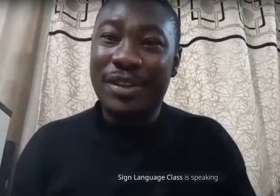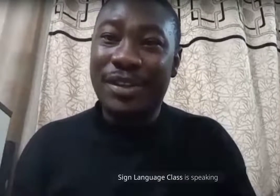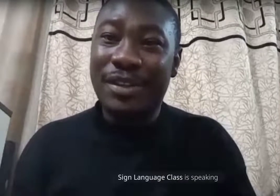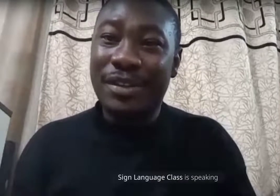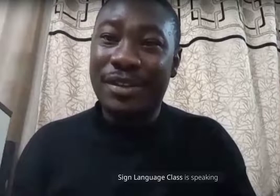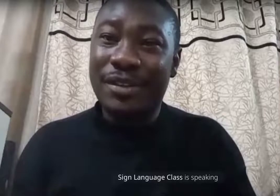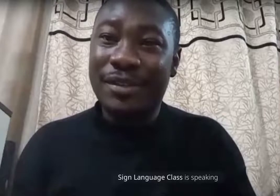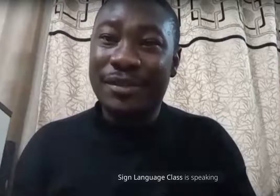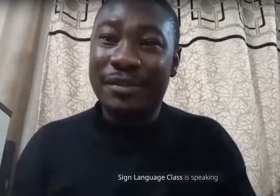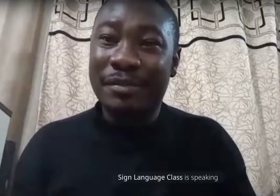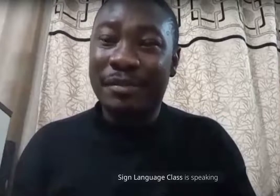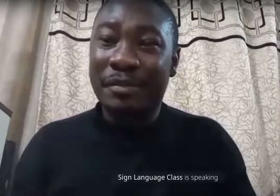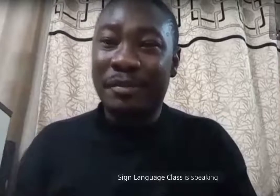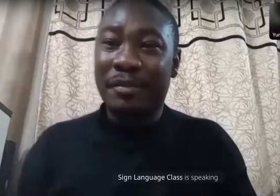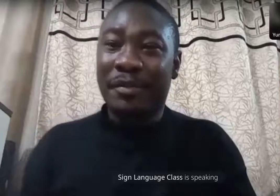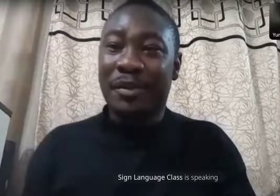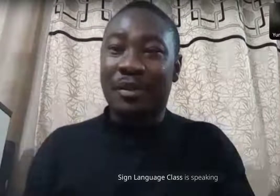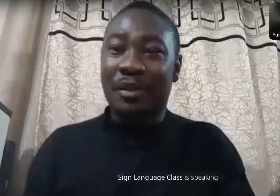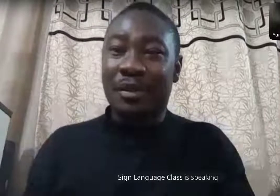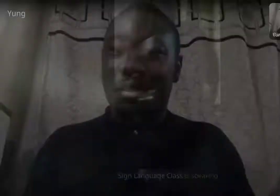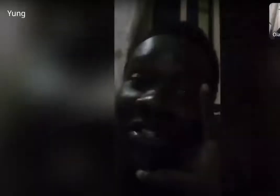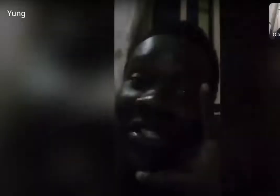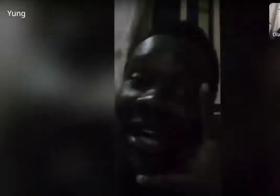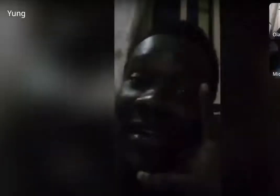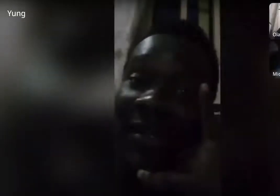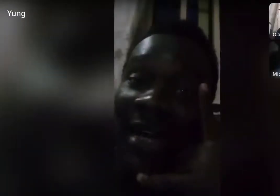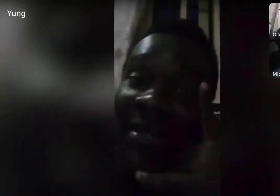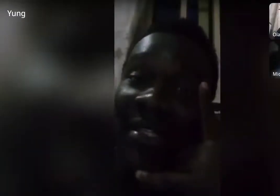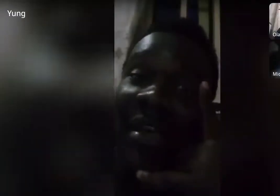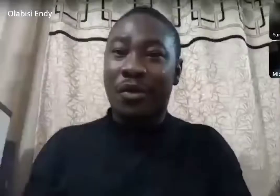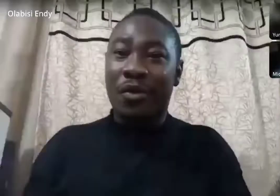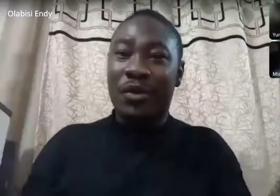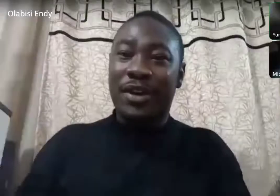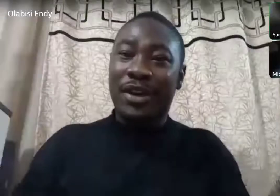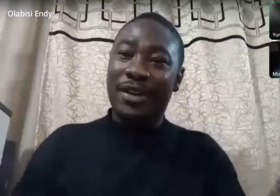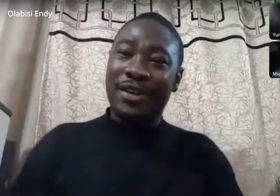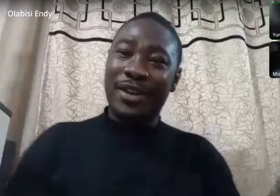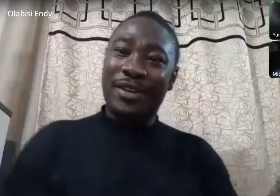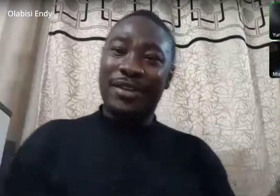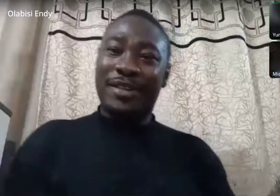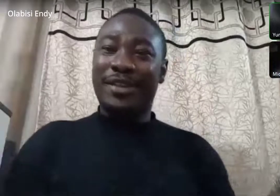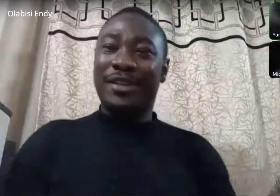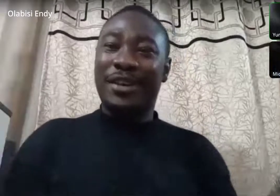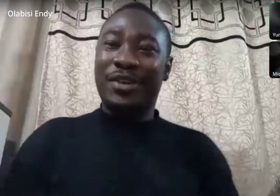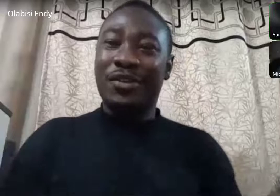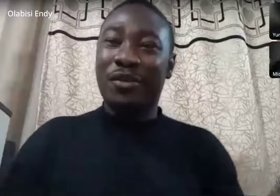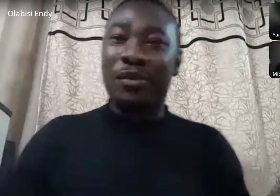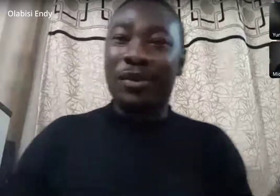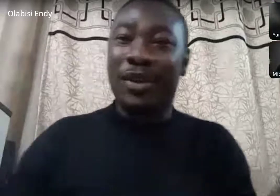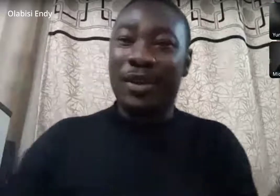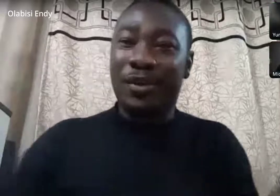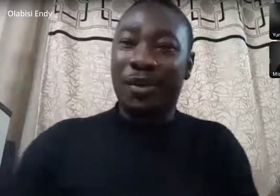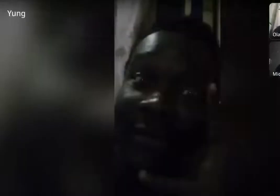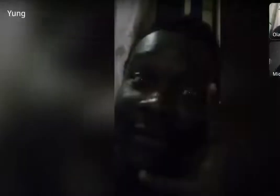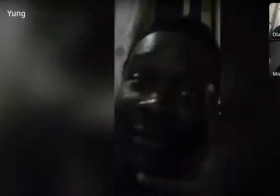Okay. Thank you all. Thank you for your time. Thank you for your attention, and thank you for your